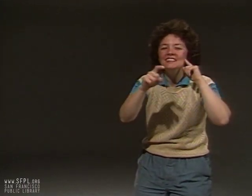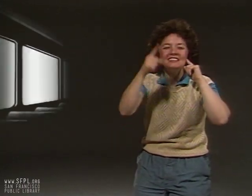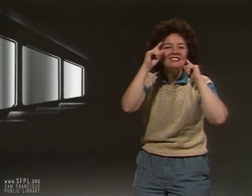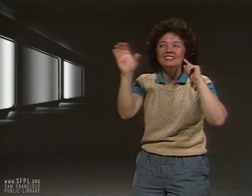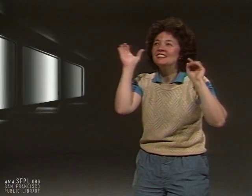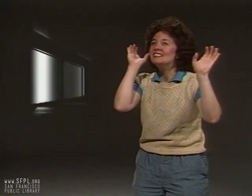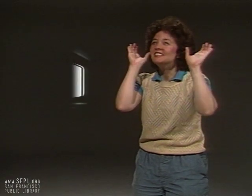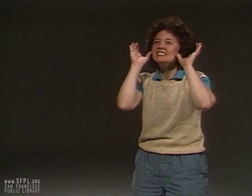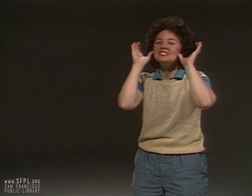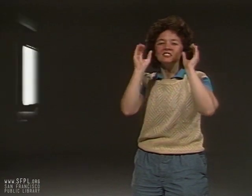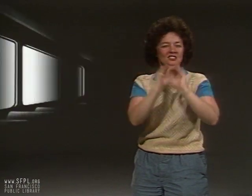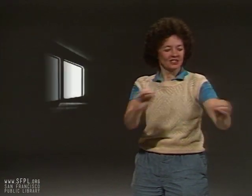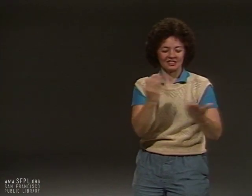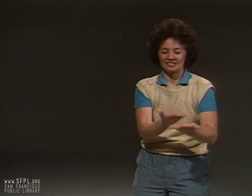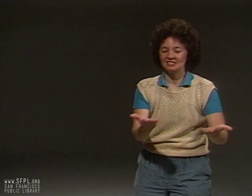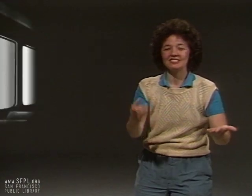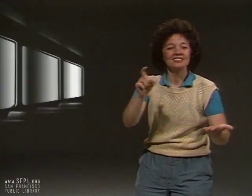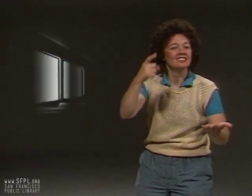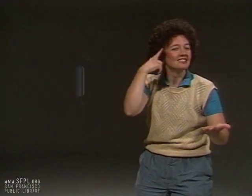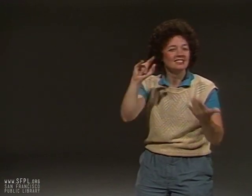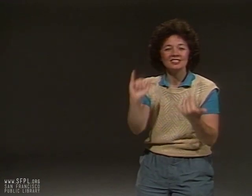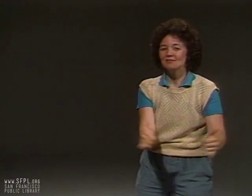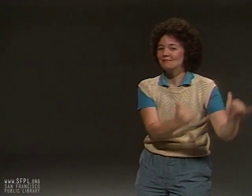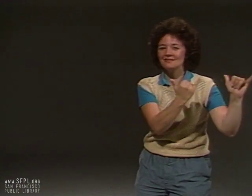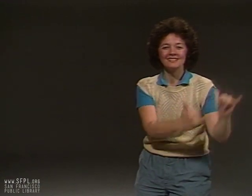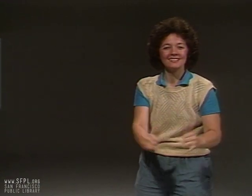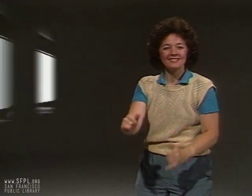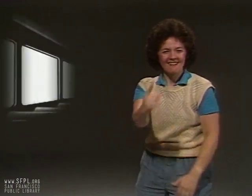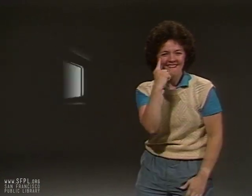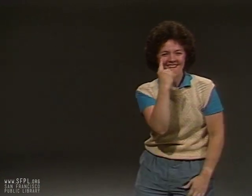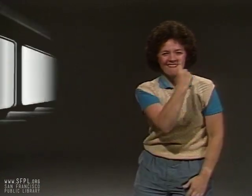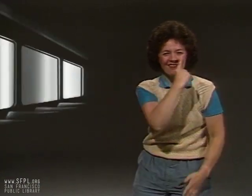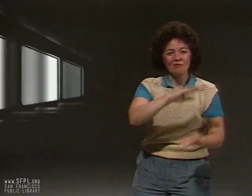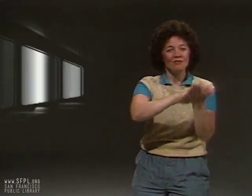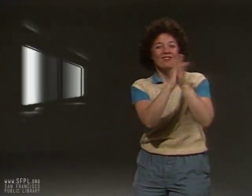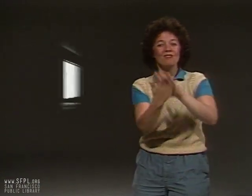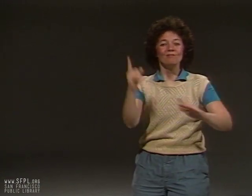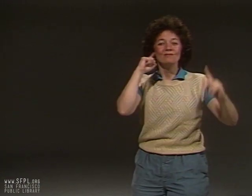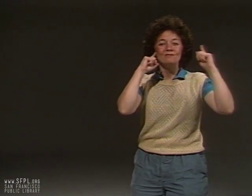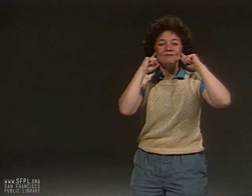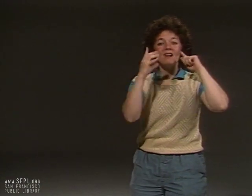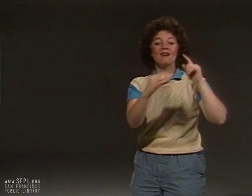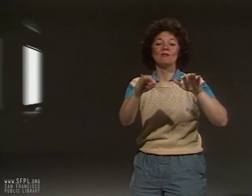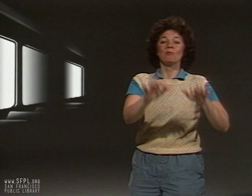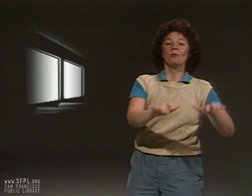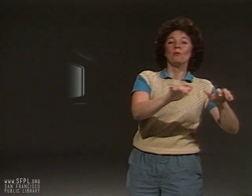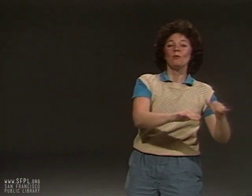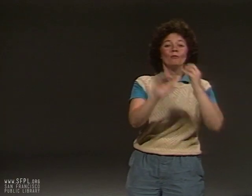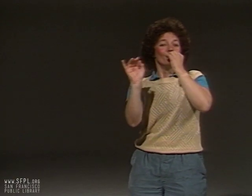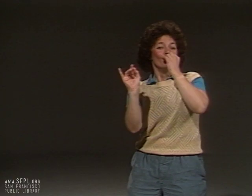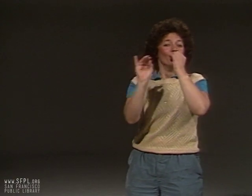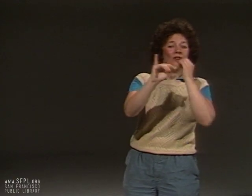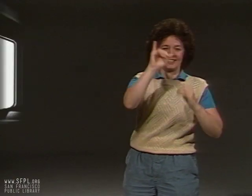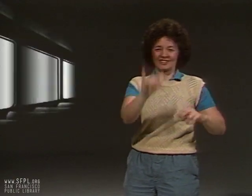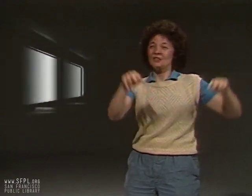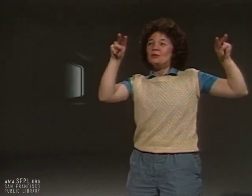ears needed to hear, nor any instruments to play. Eyes are the ears, and the piano and flute are the